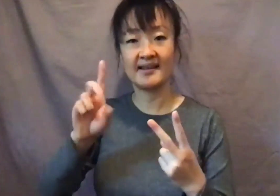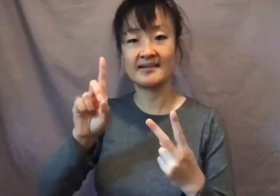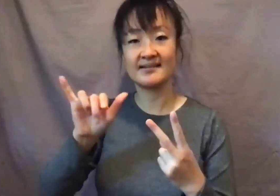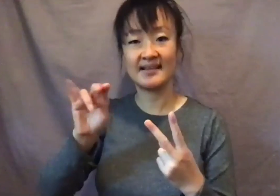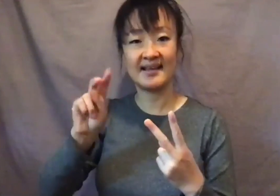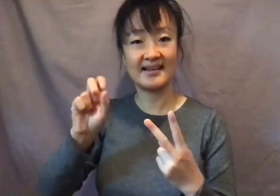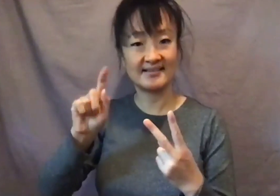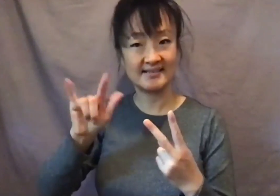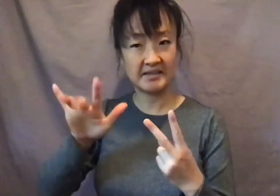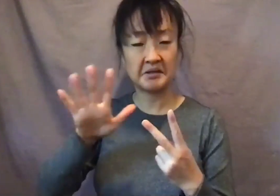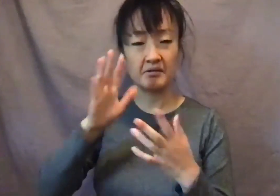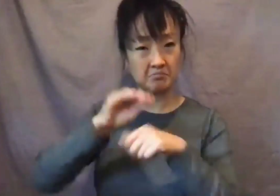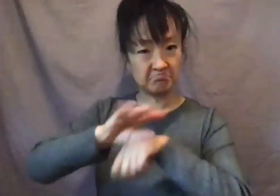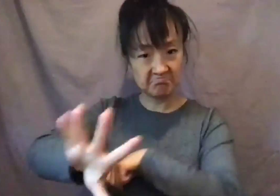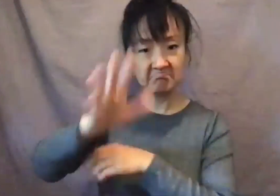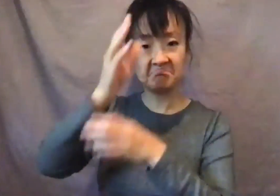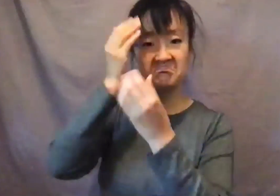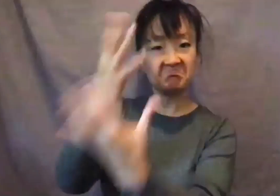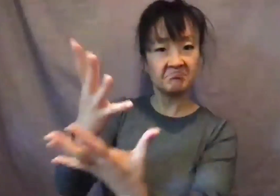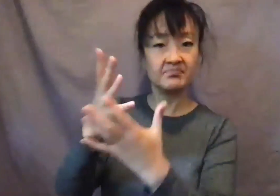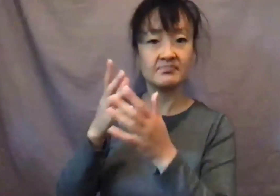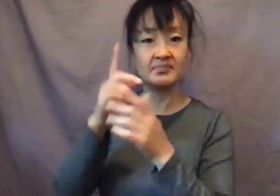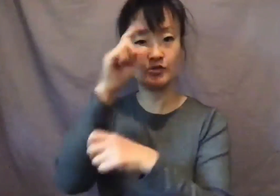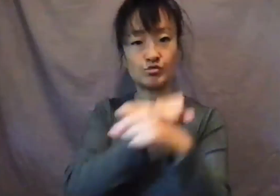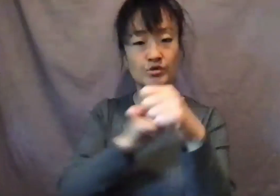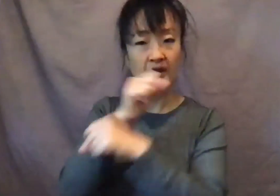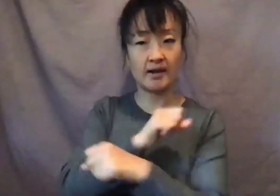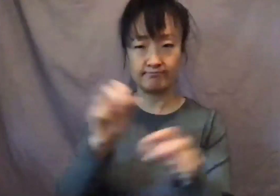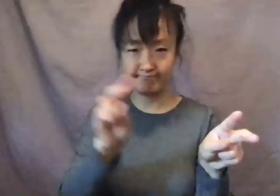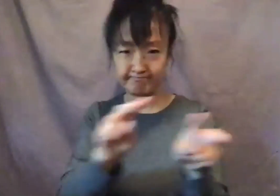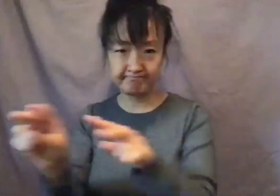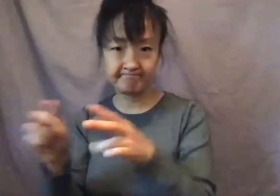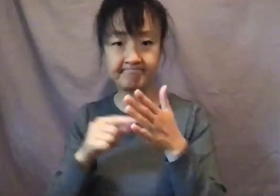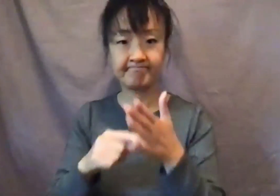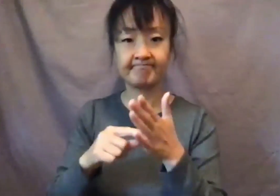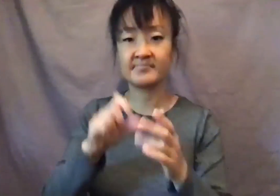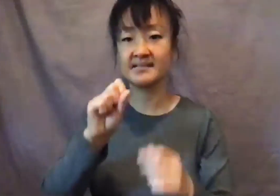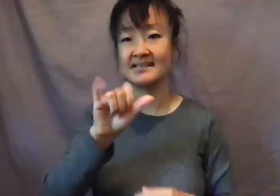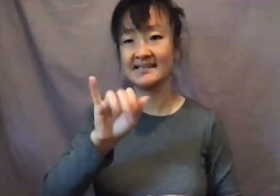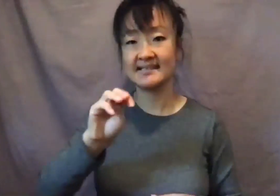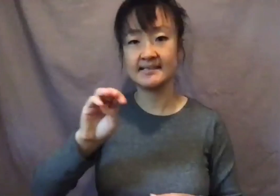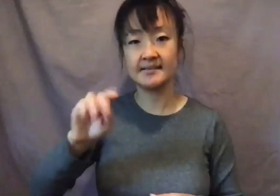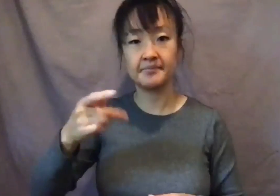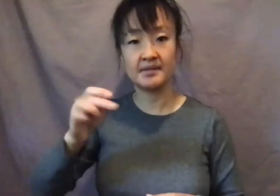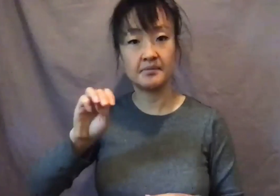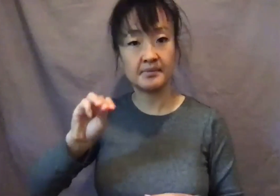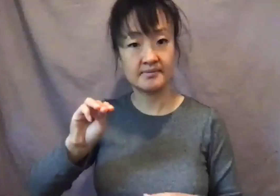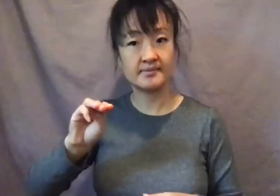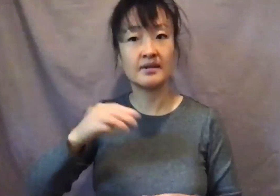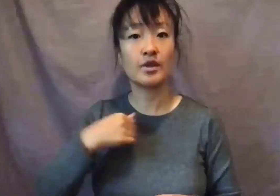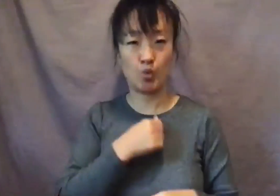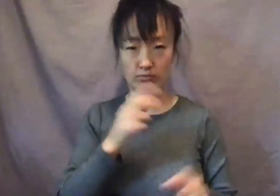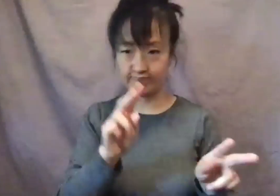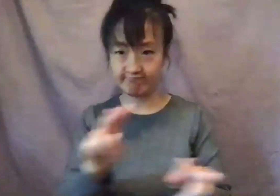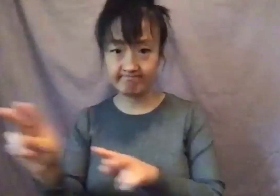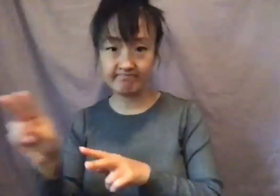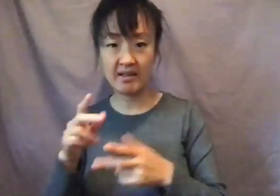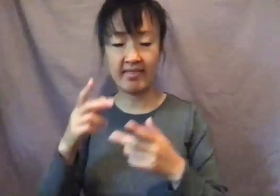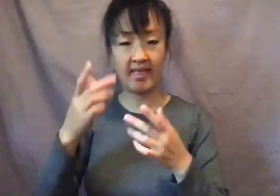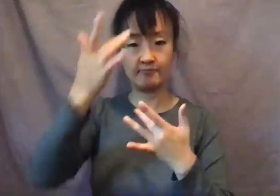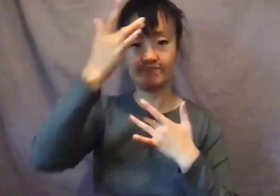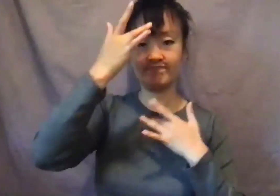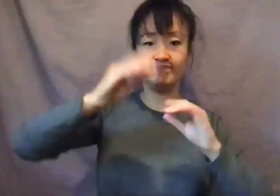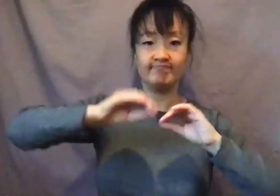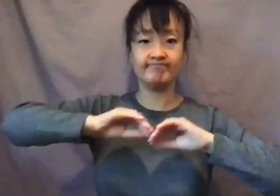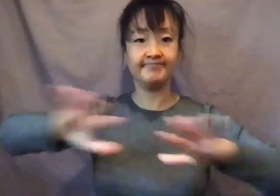best strategies looking at the symptomology that we were seeing in this epidemic or in this pandemic.